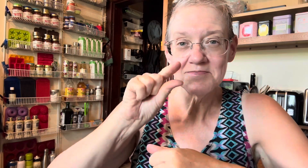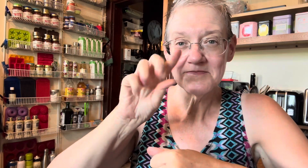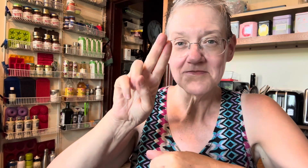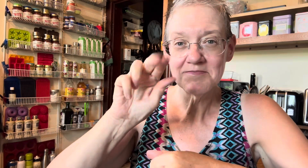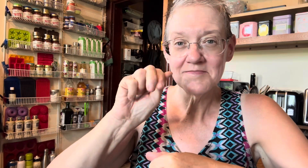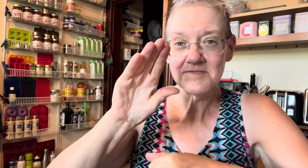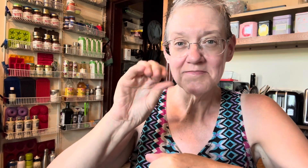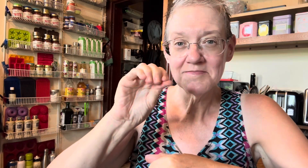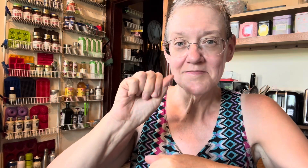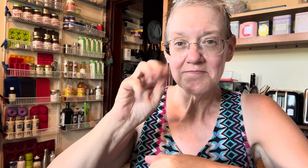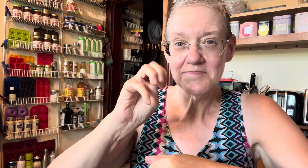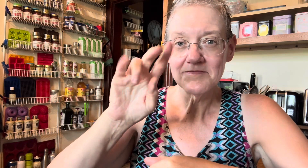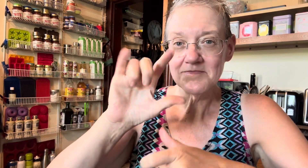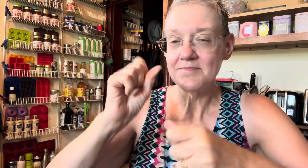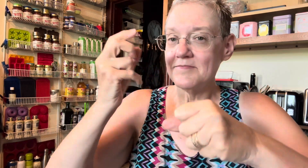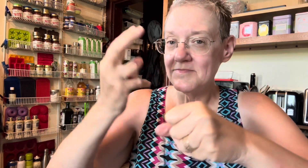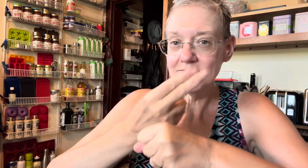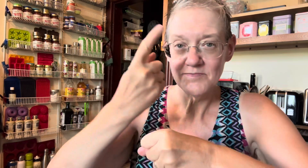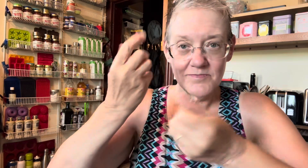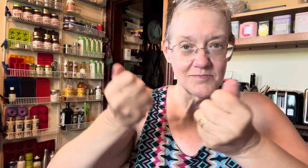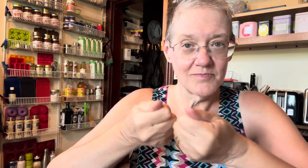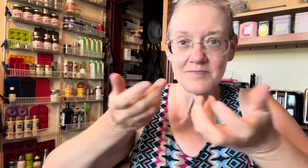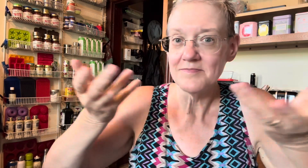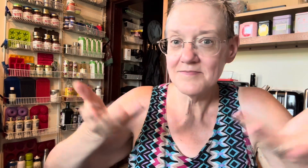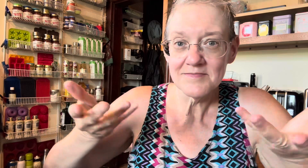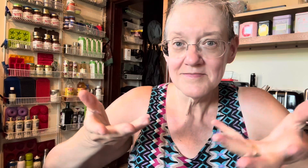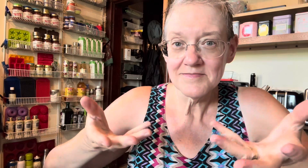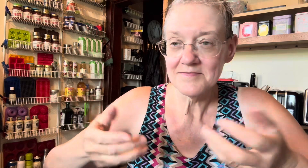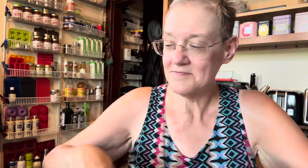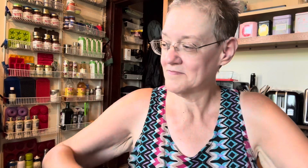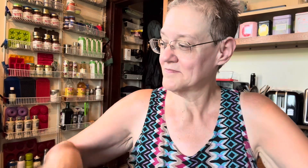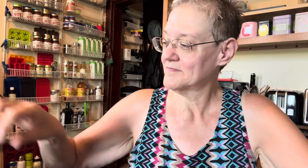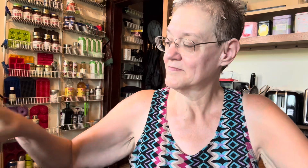to mix it with the guacamole, and he's going to use it with